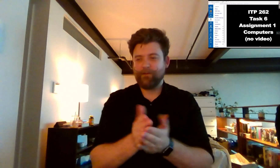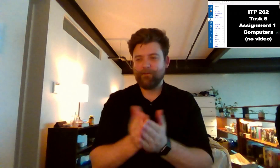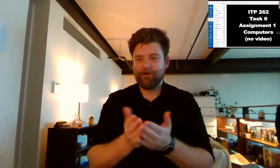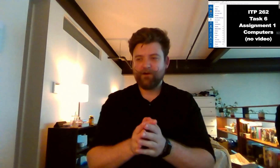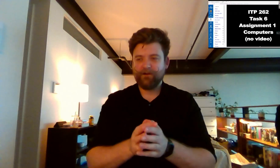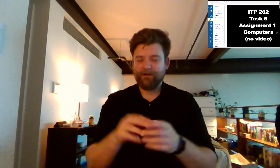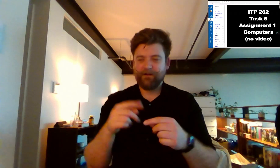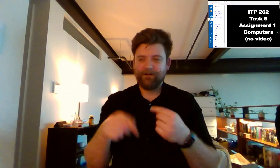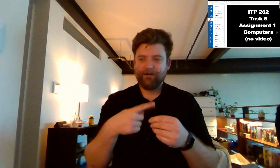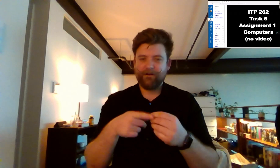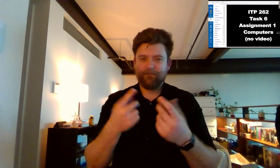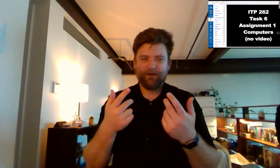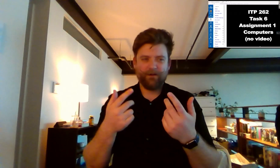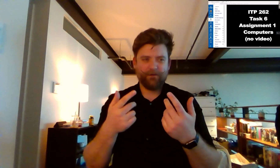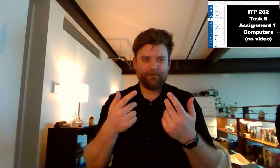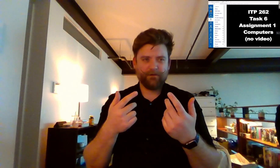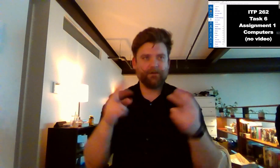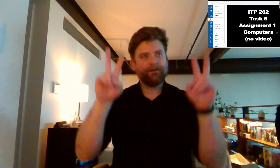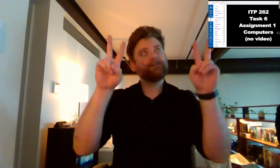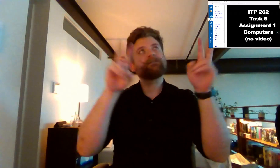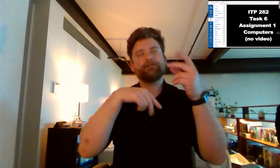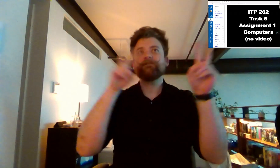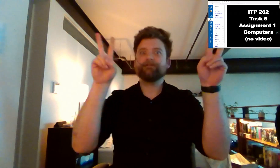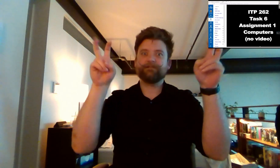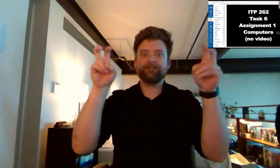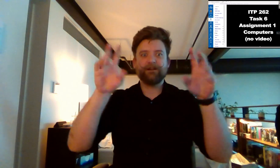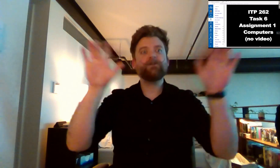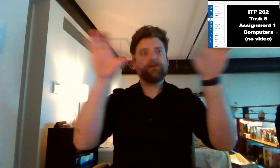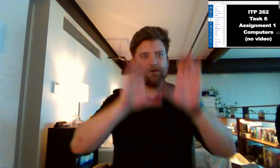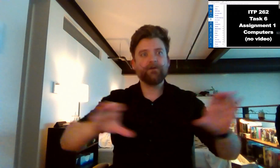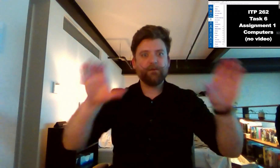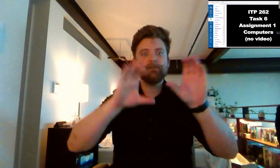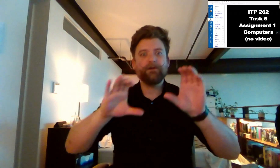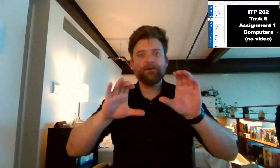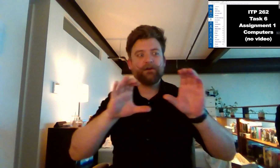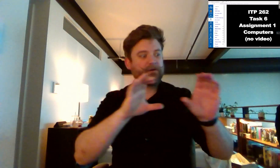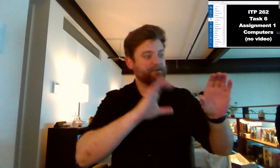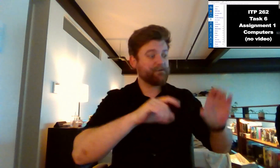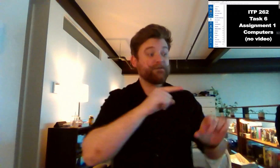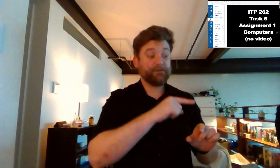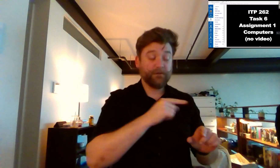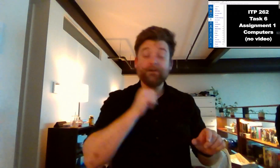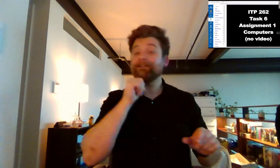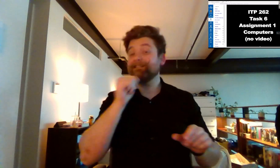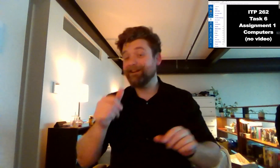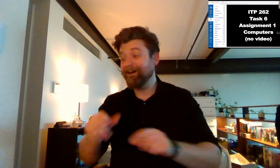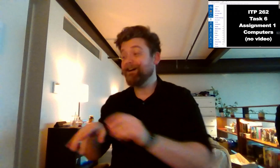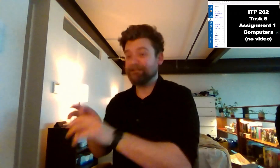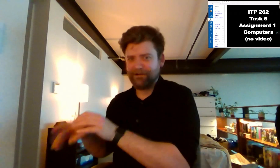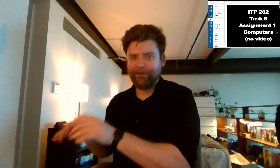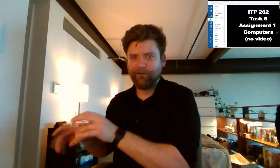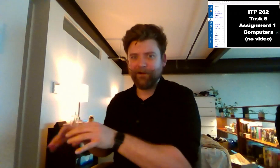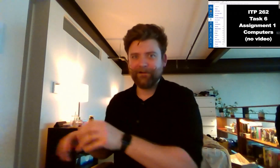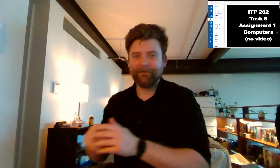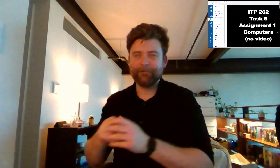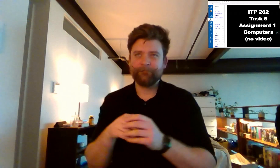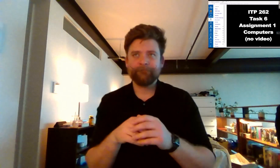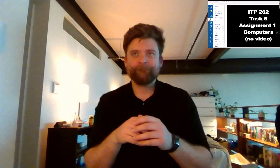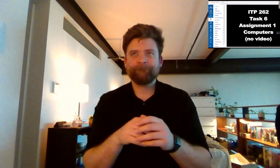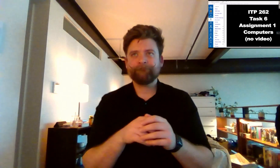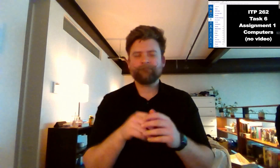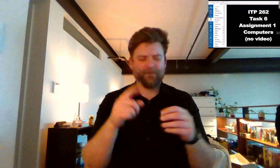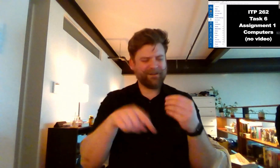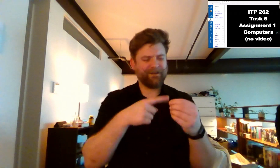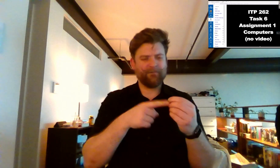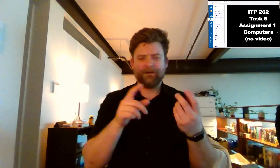about titled "A Computer is Not a Typewriter." And the lecture that she's going to do here will be about the word processor and get the